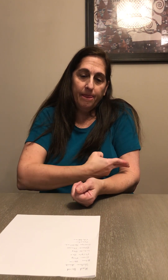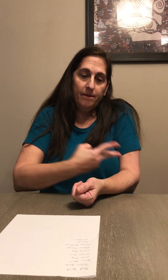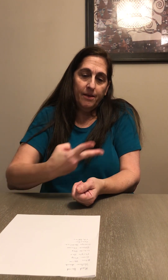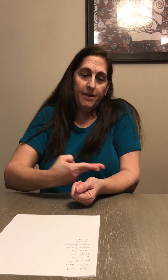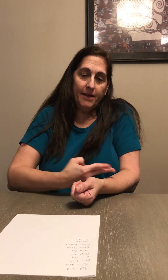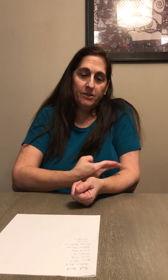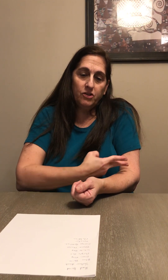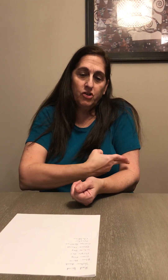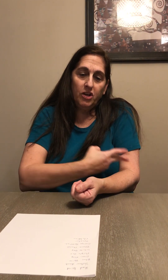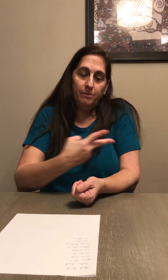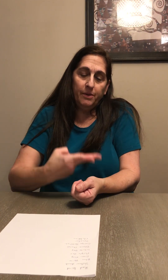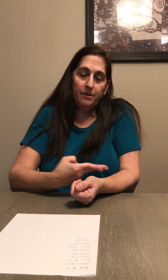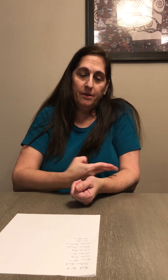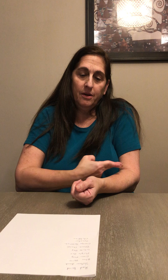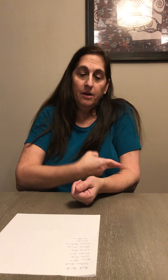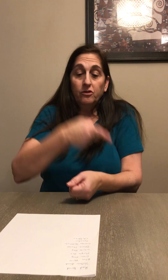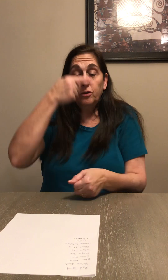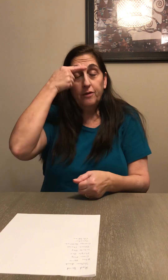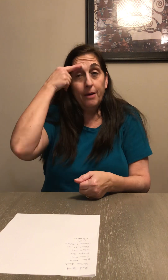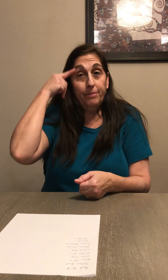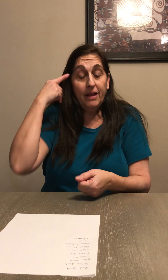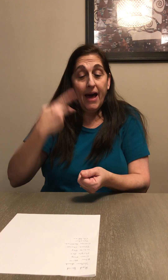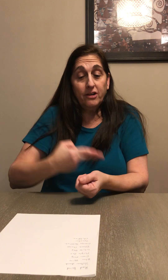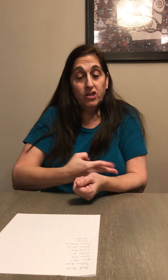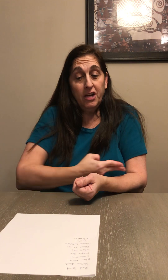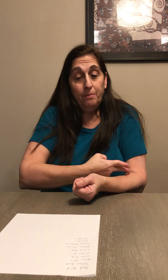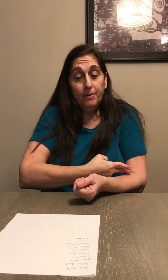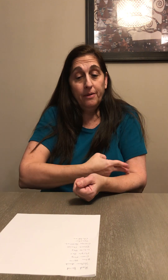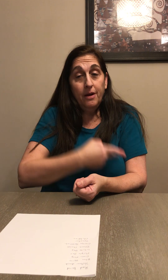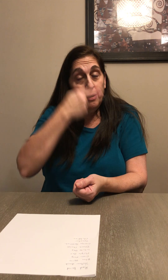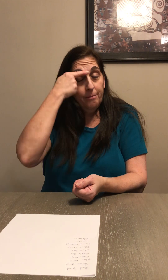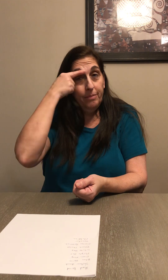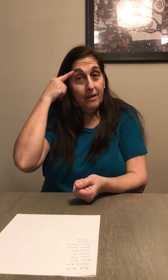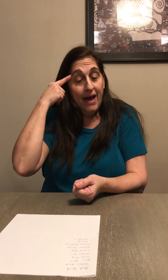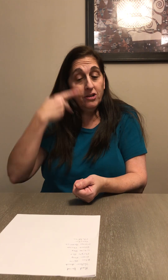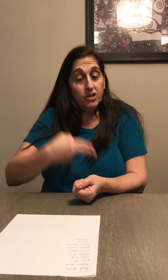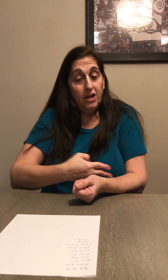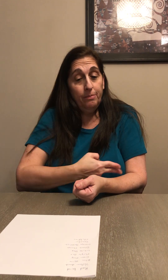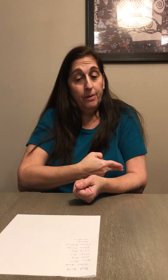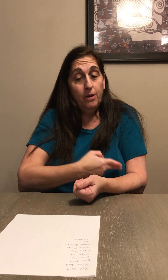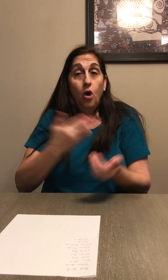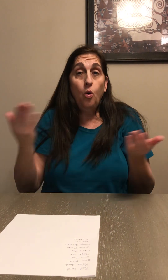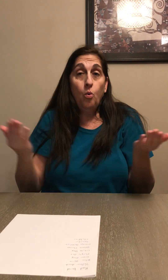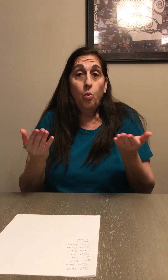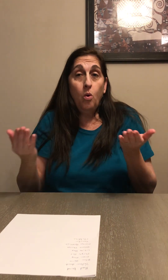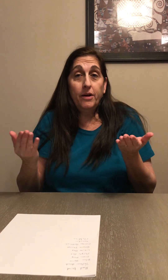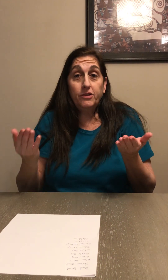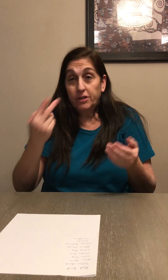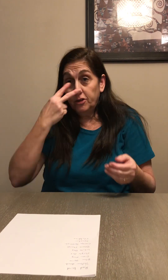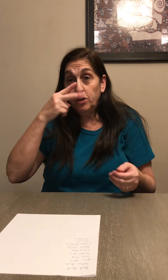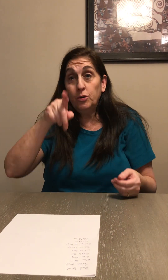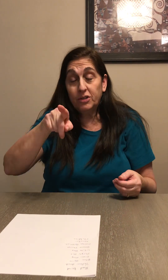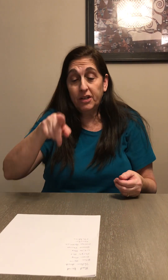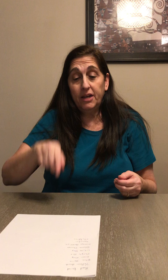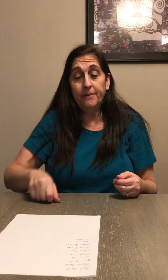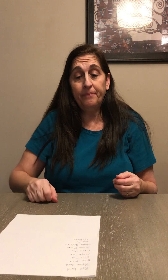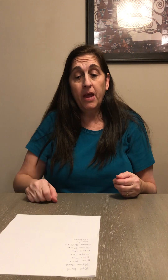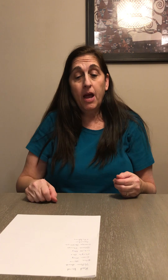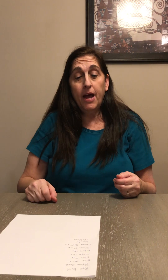And that's sheep. So you've got black sheep. Black sheep, what do you see? And the